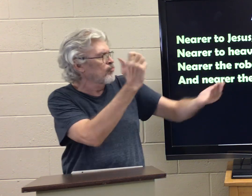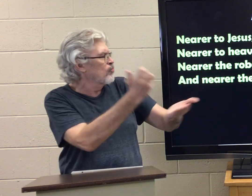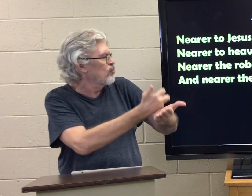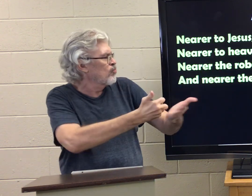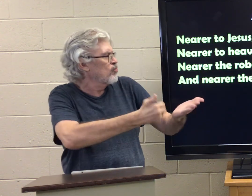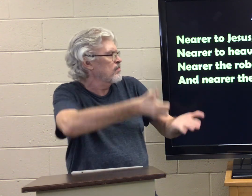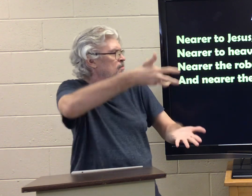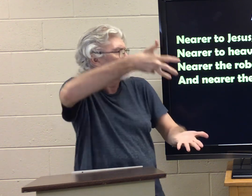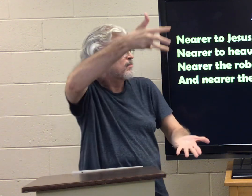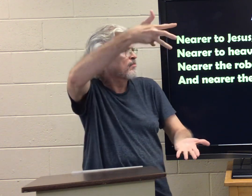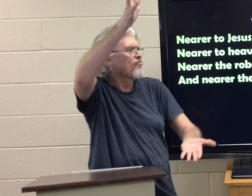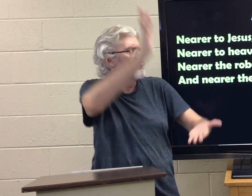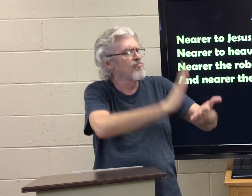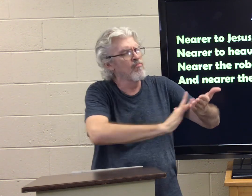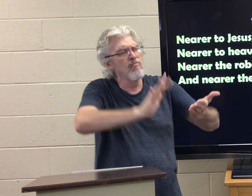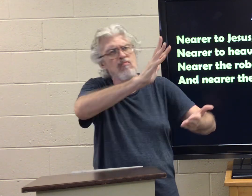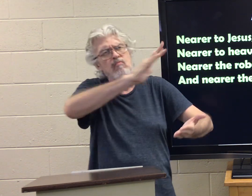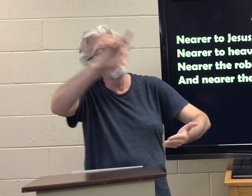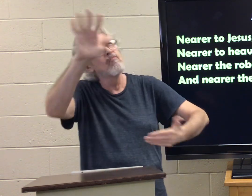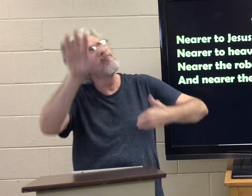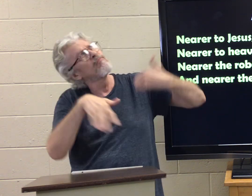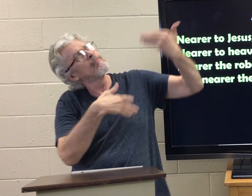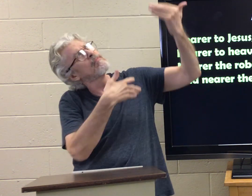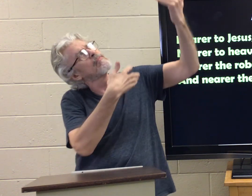riches of glory up there.